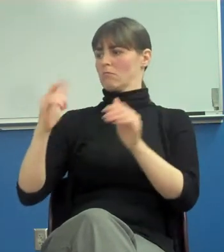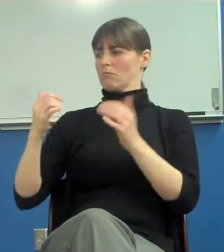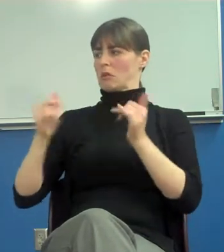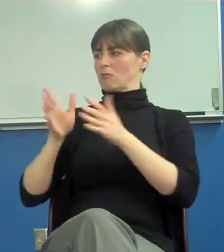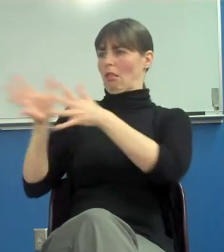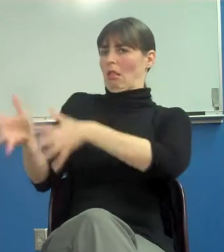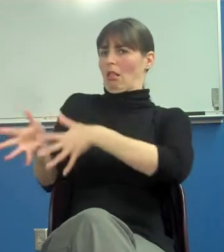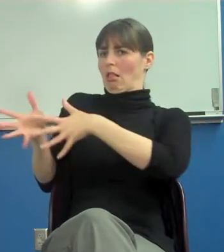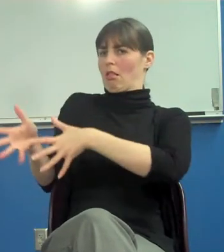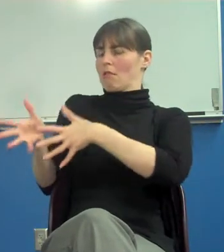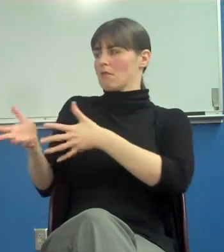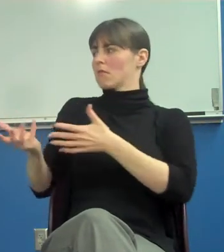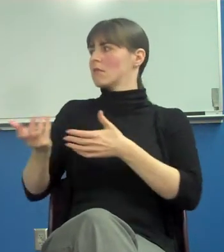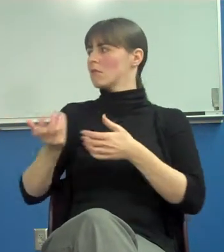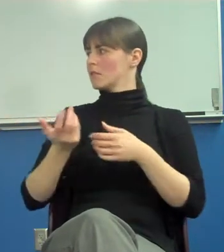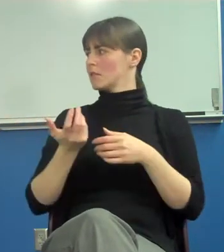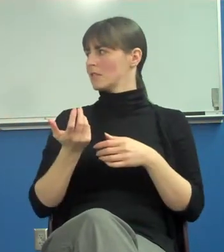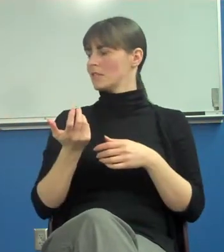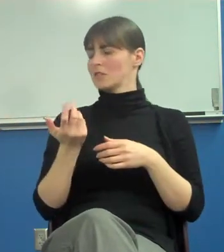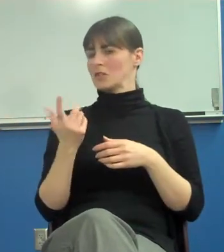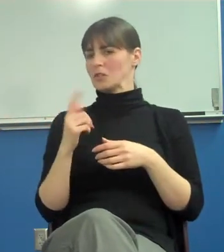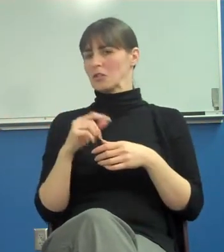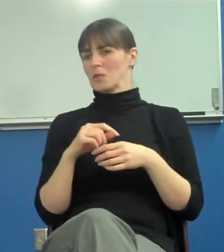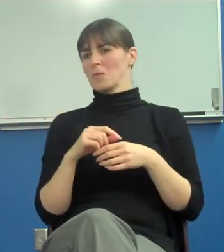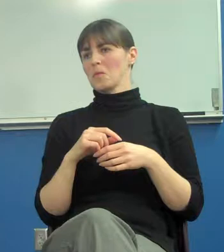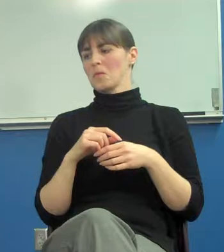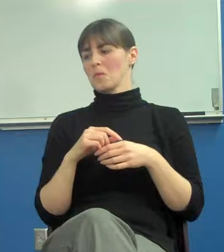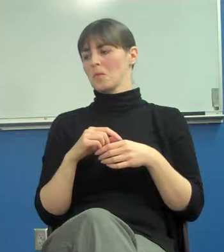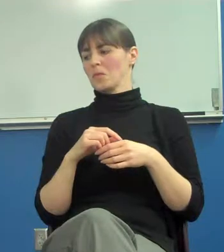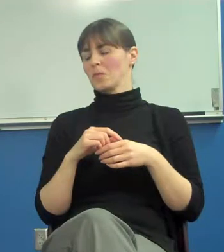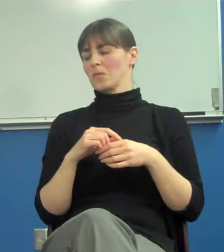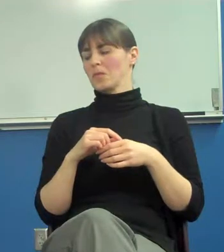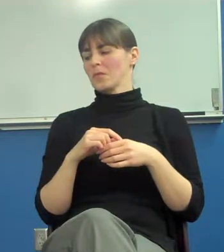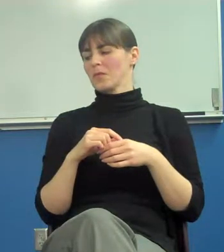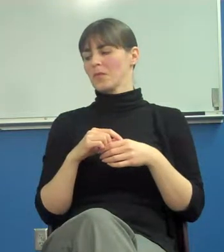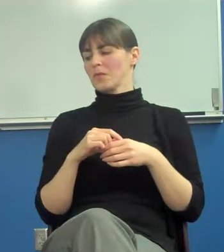office not doing anything.